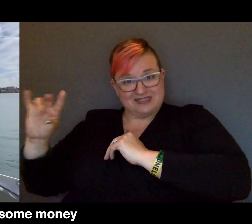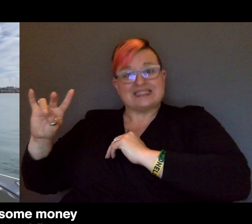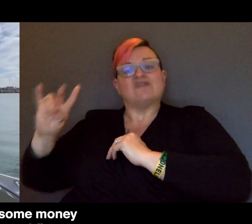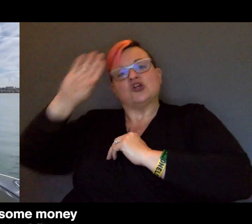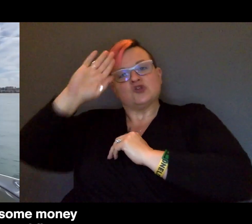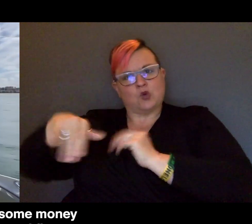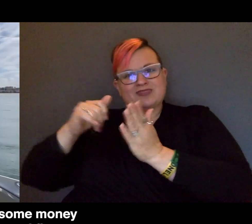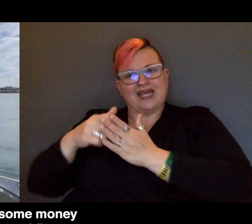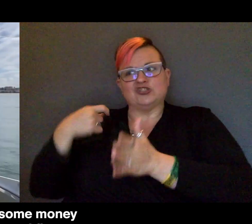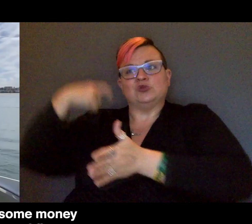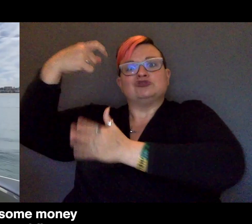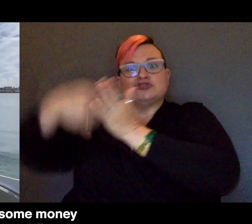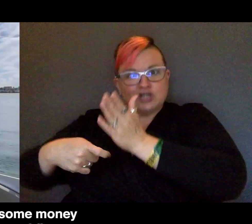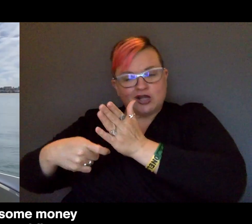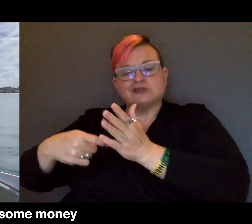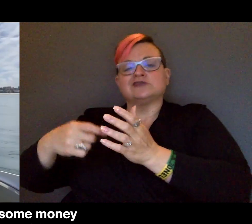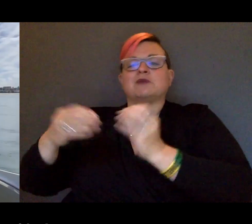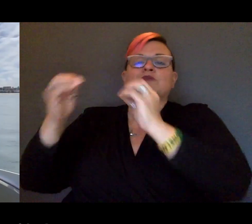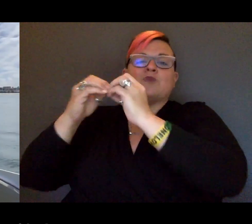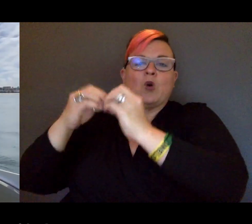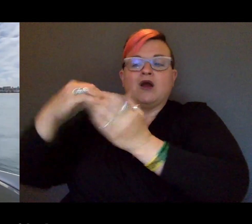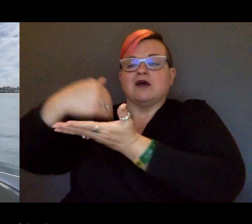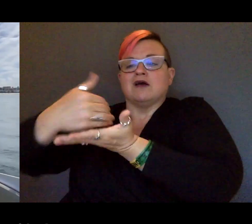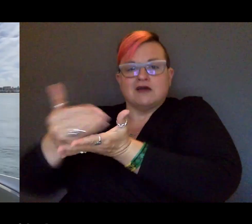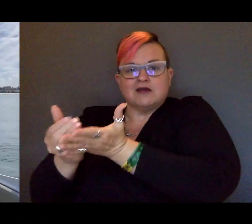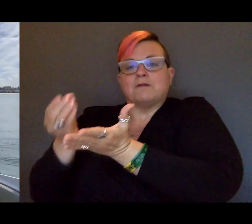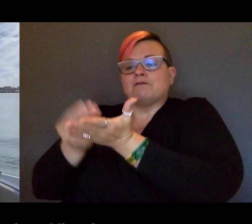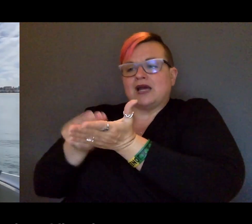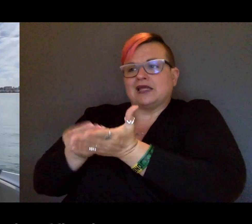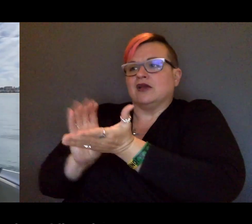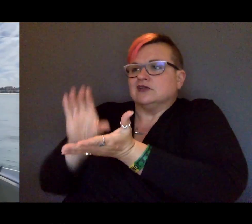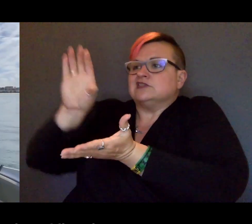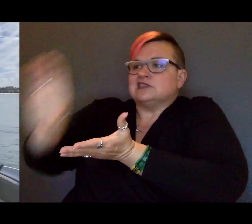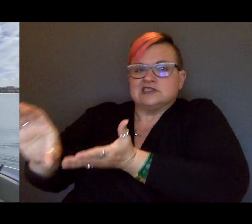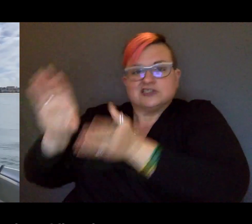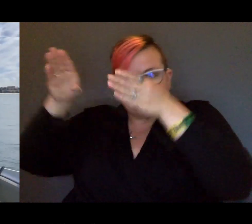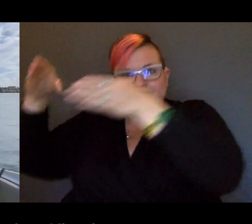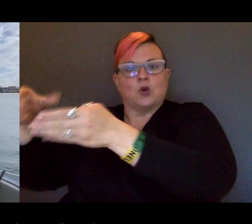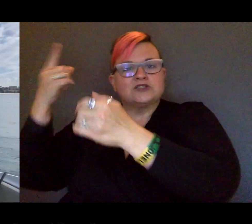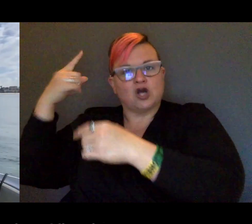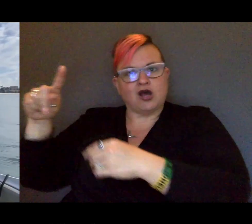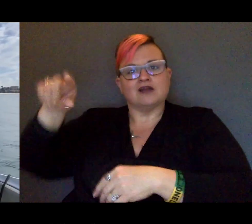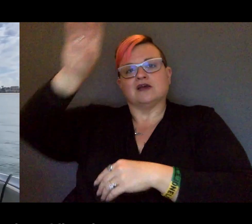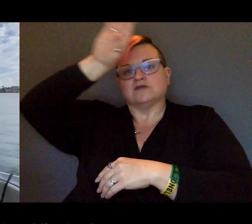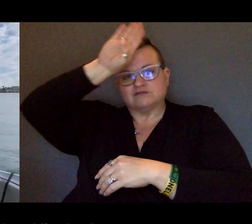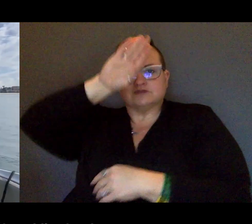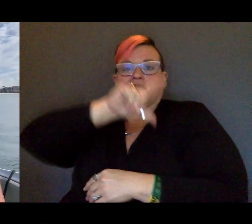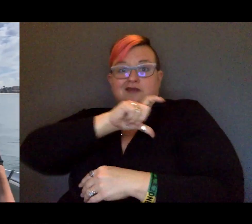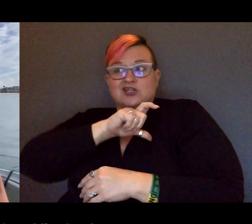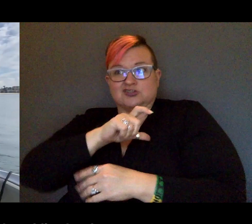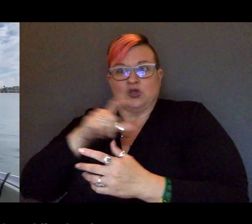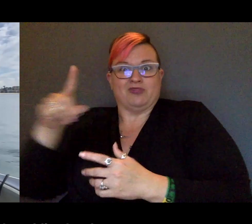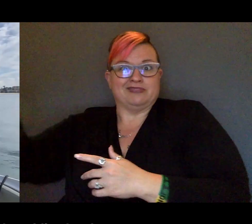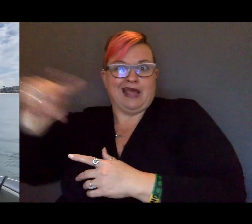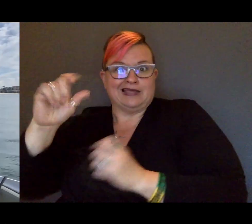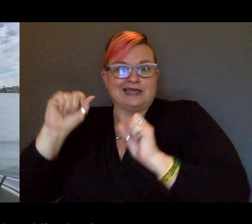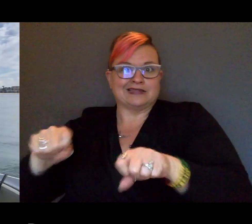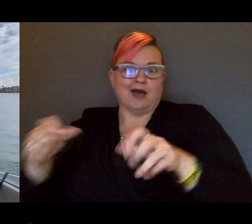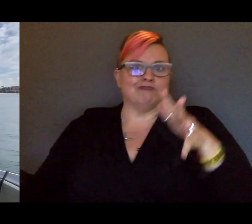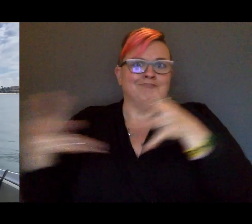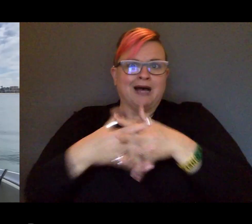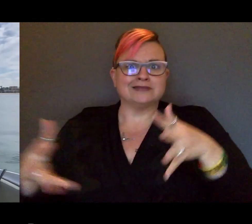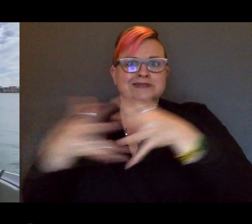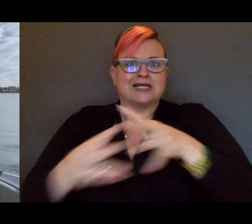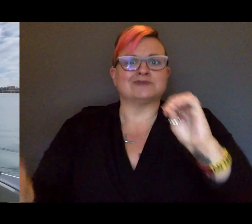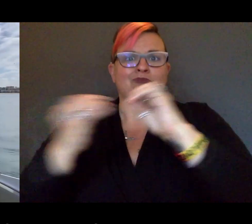earmarked some money for police and fire. Oh, great idea. Earmarking money for public safety so they can come at us harder